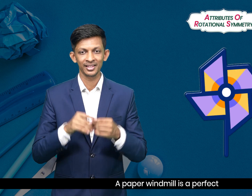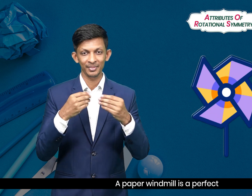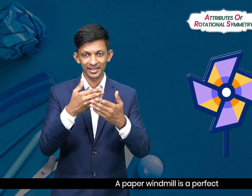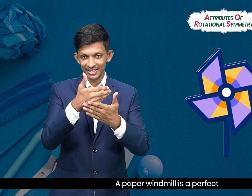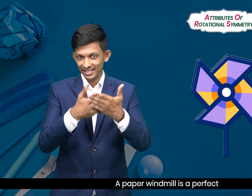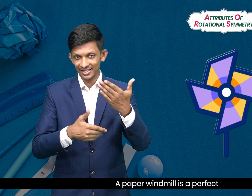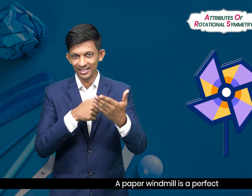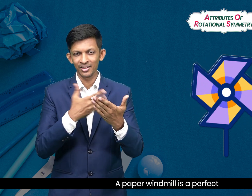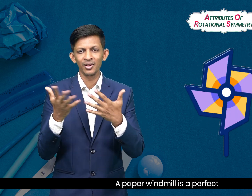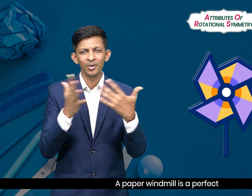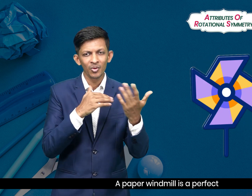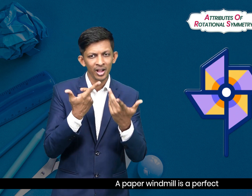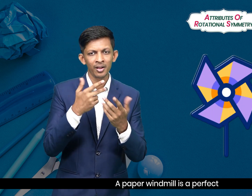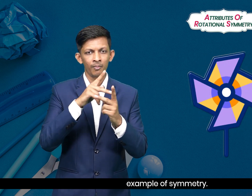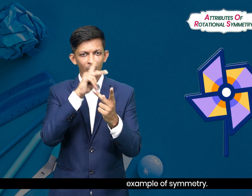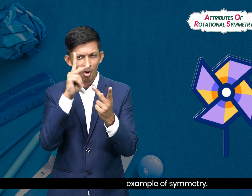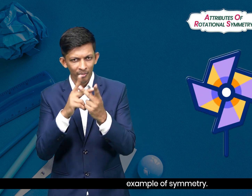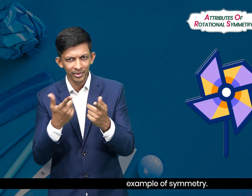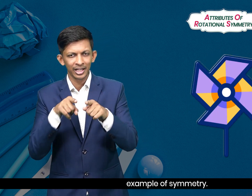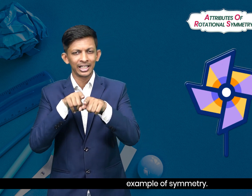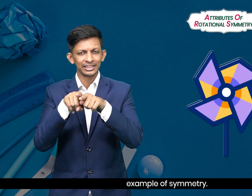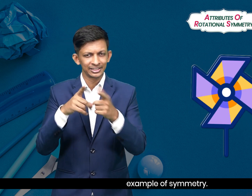A paper windmill is a perfect example of symmetry.